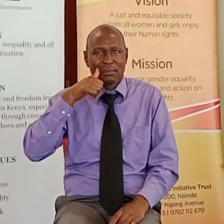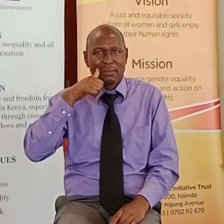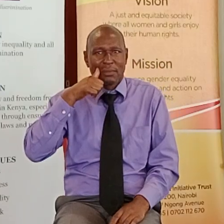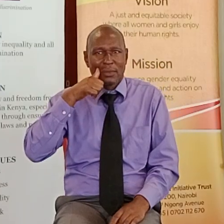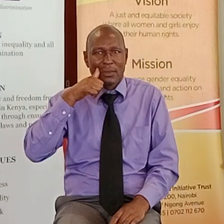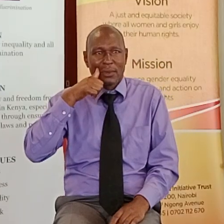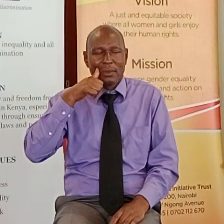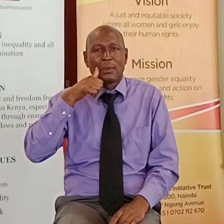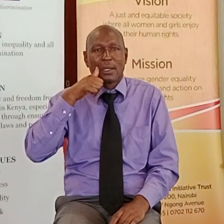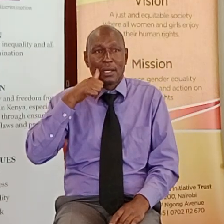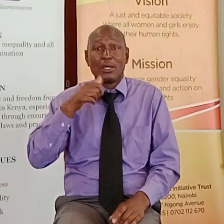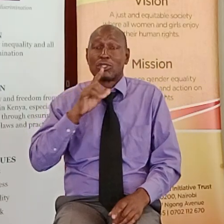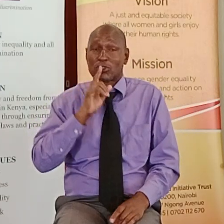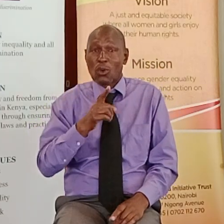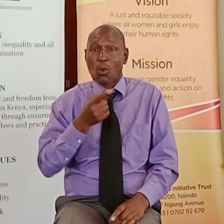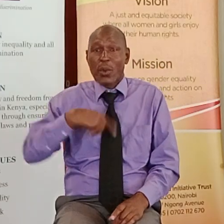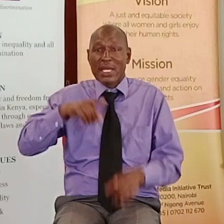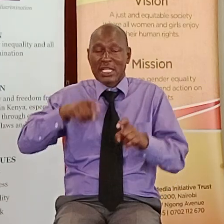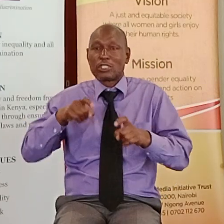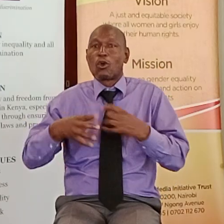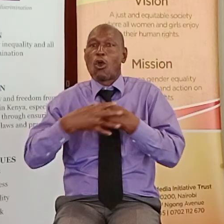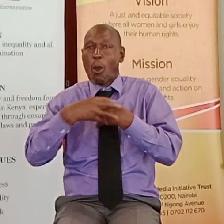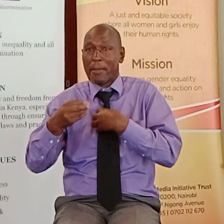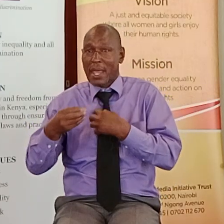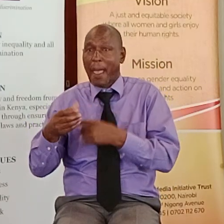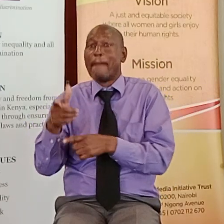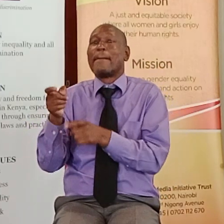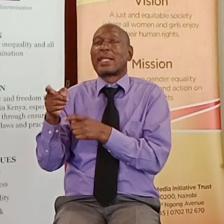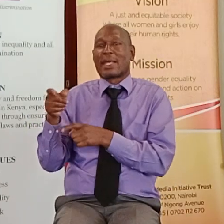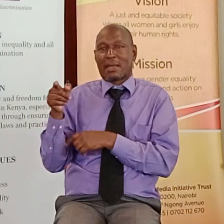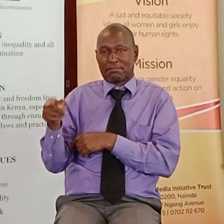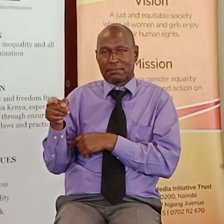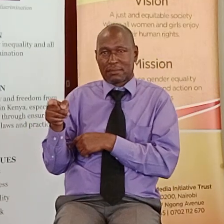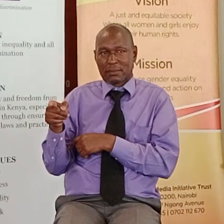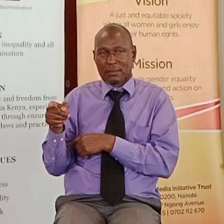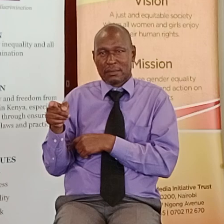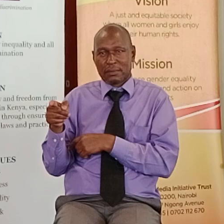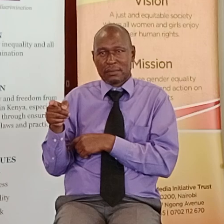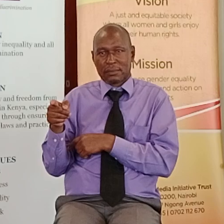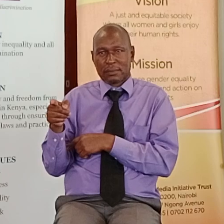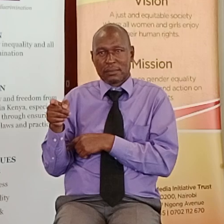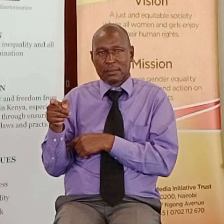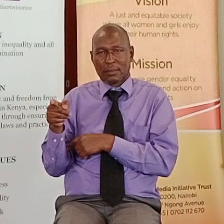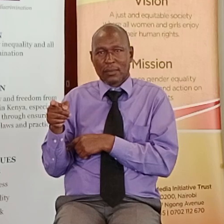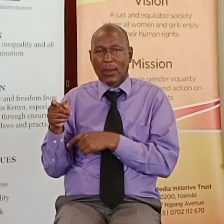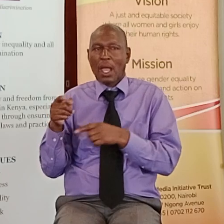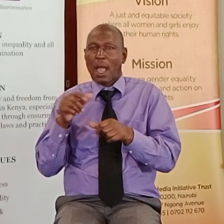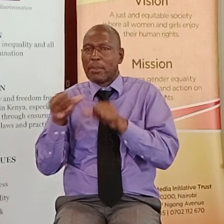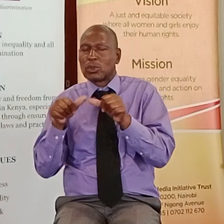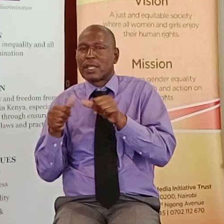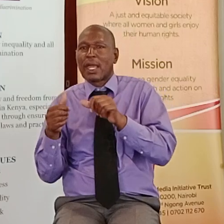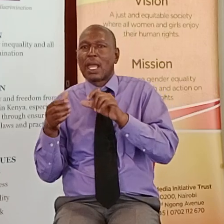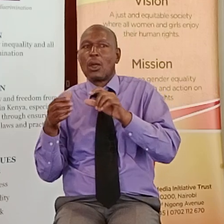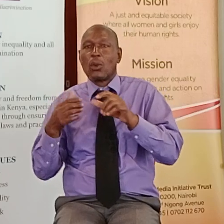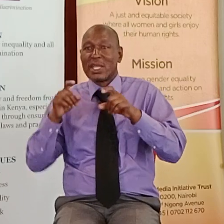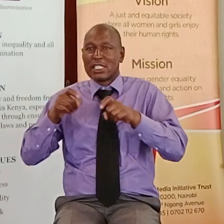green. So I think we need to emulate Mandera and also do our climate initiatives in our small little